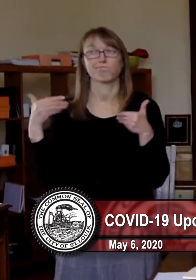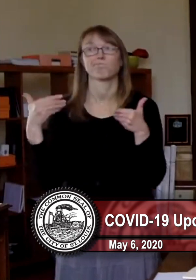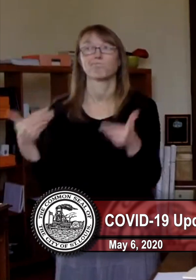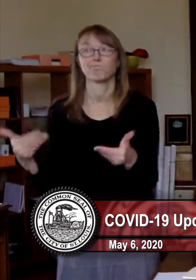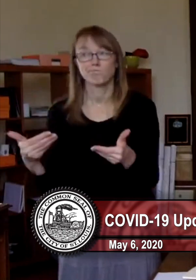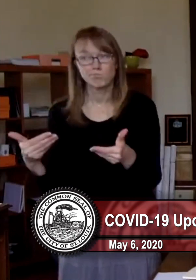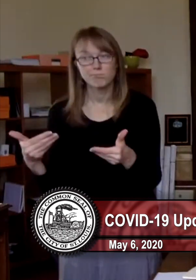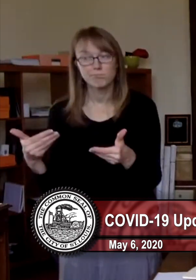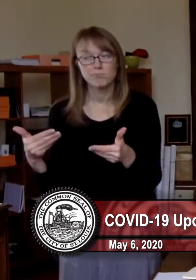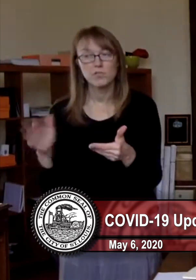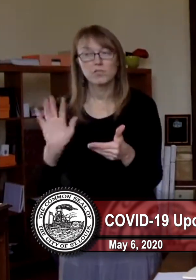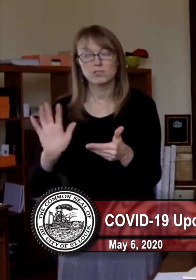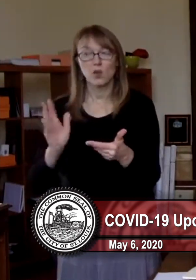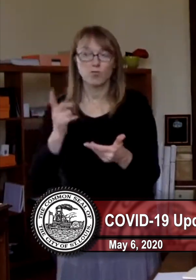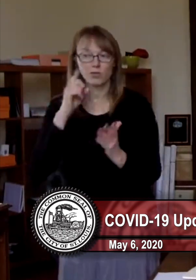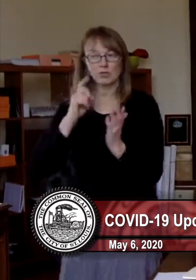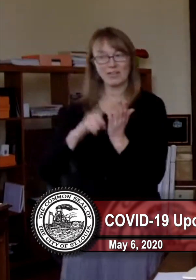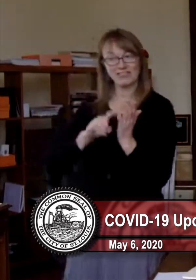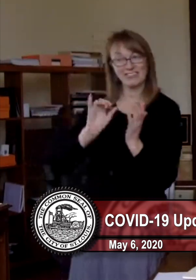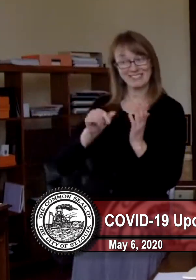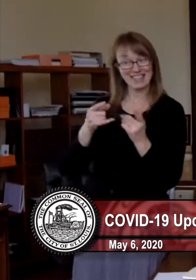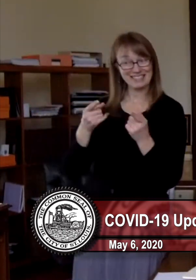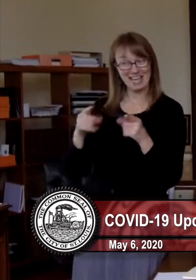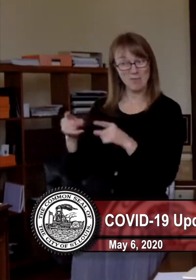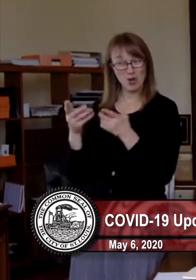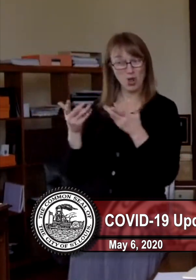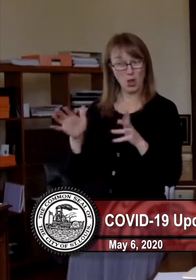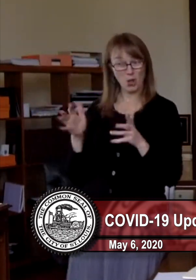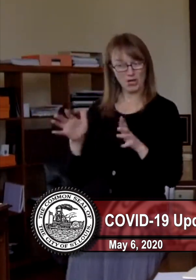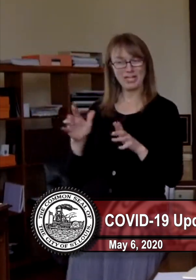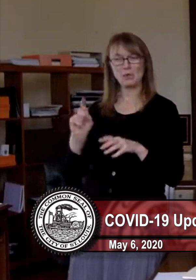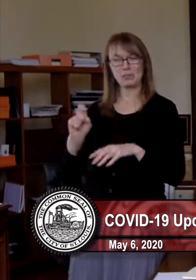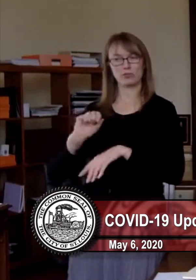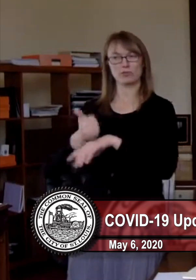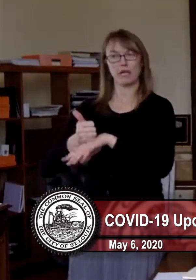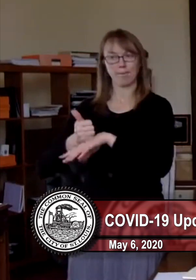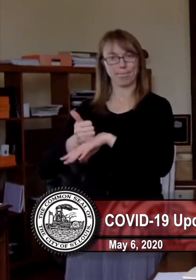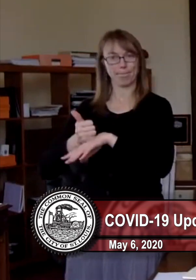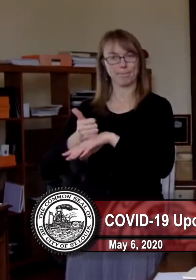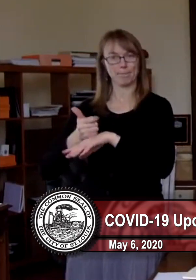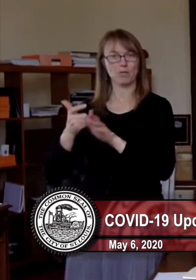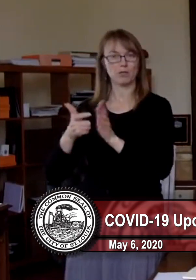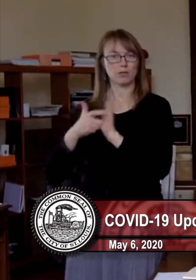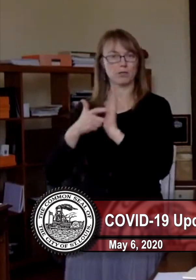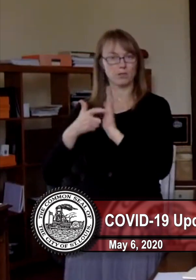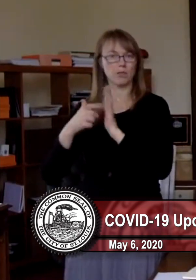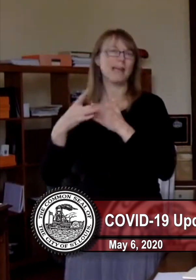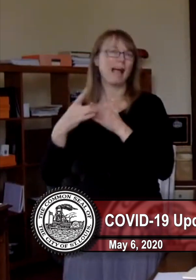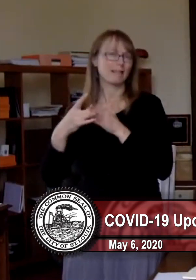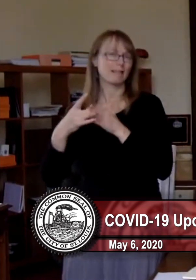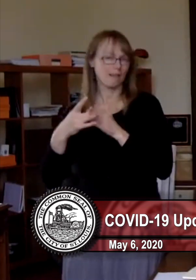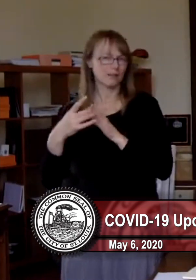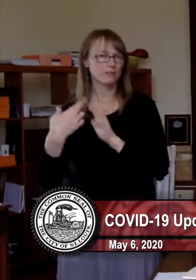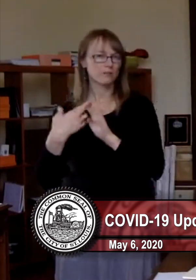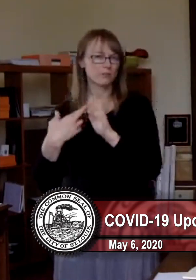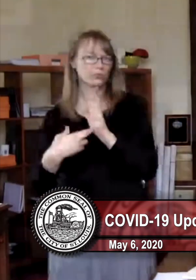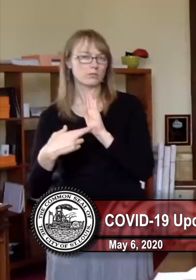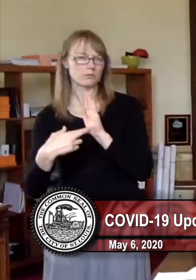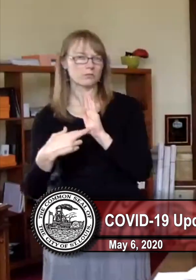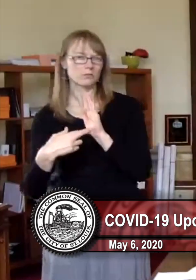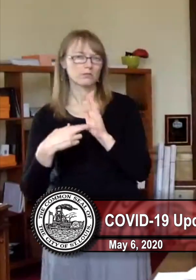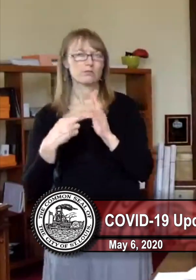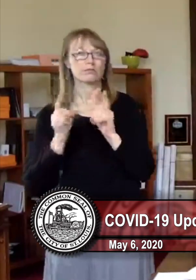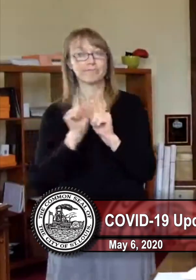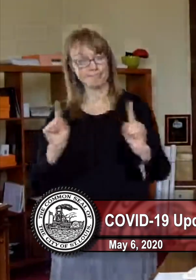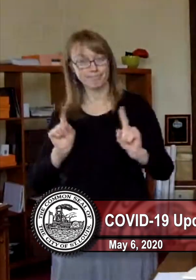some guidelines in place for that, which is the social distancing and the mask wearing. I'm sorry if you've addressed this, but a